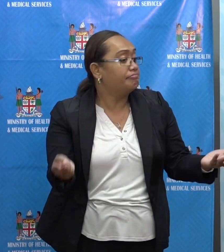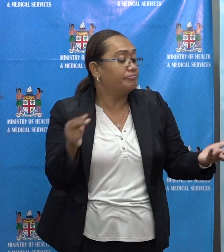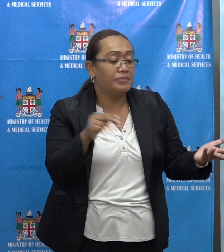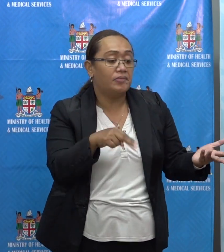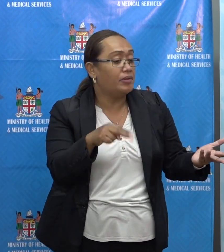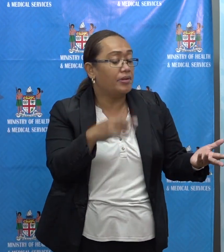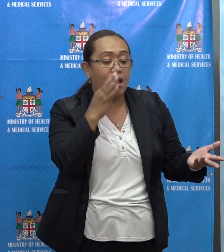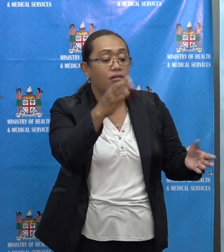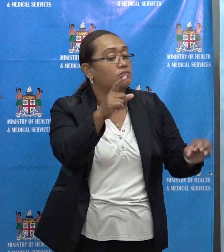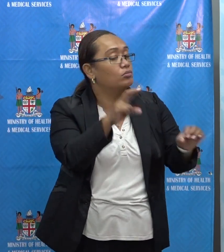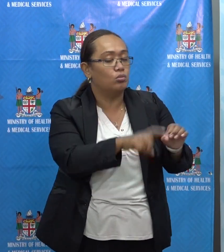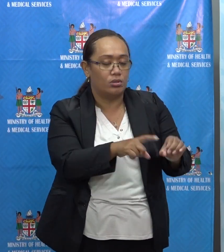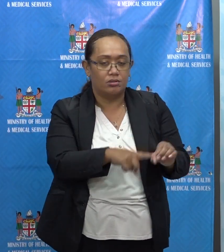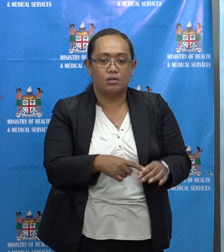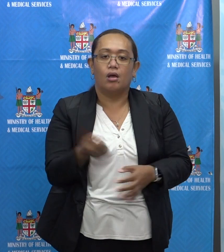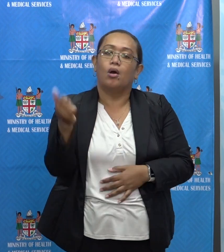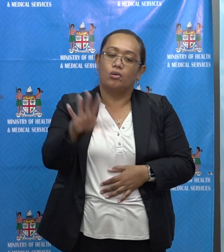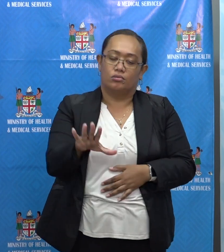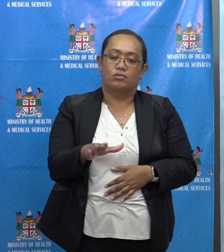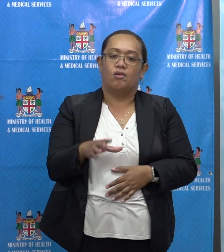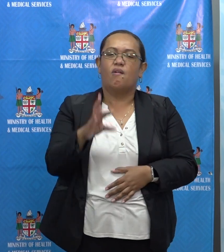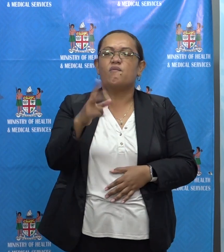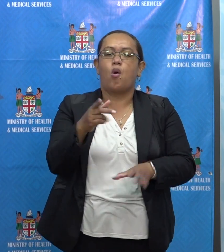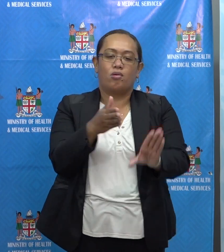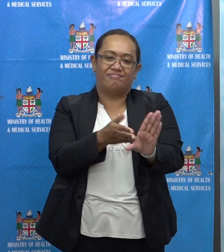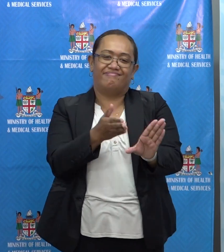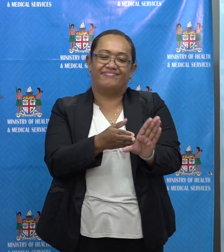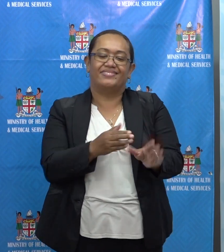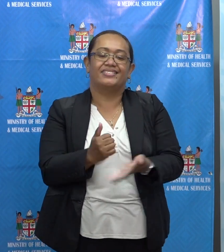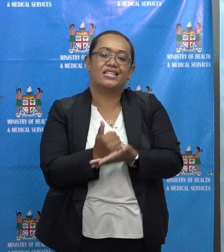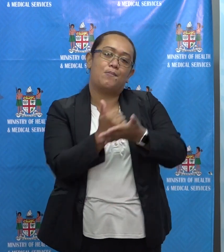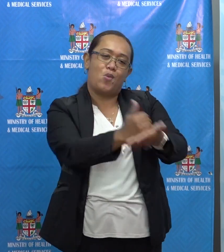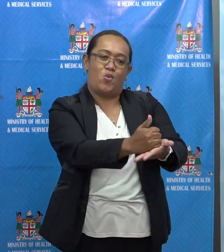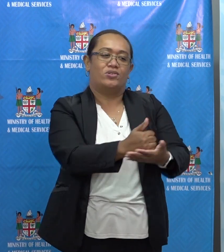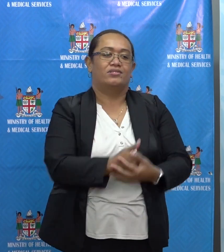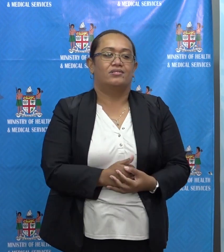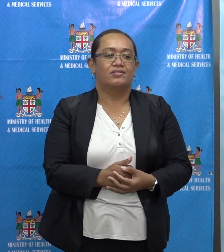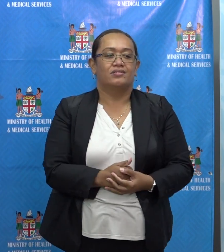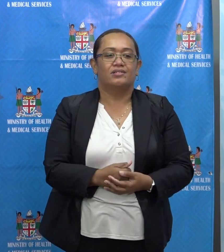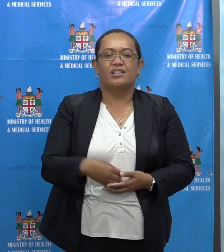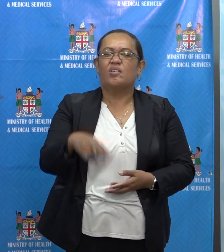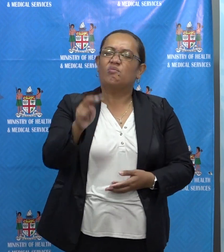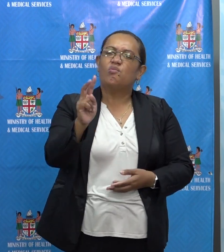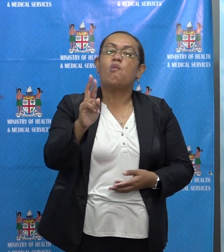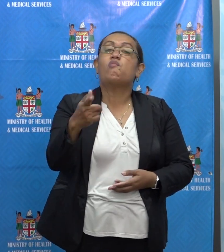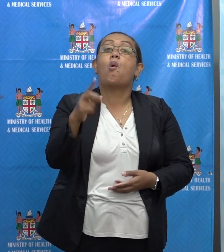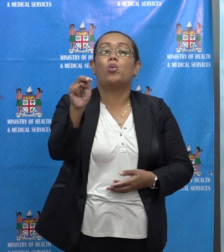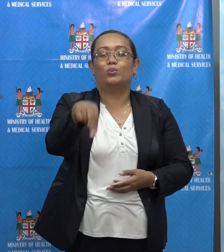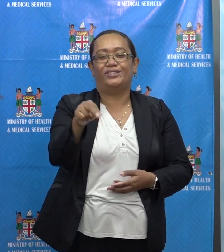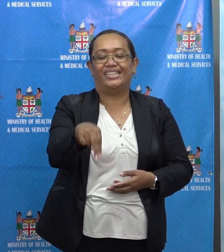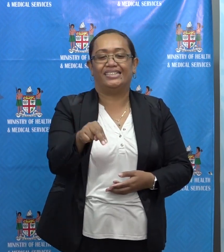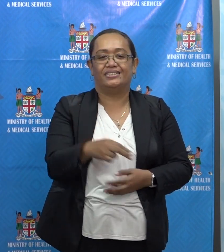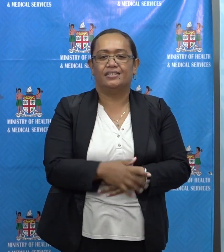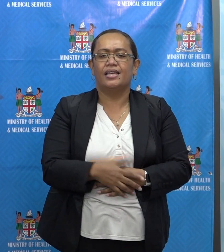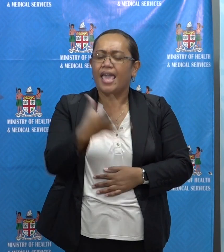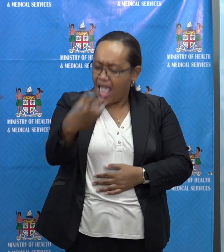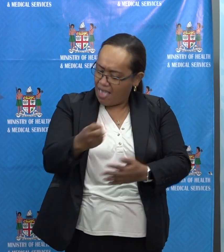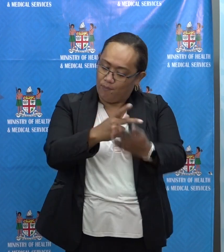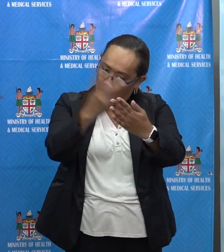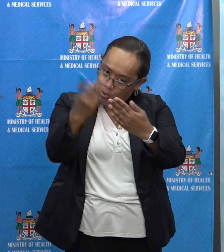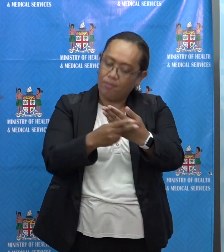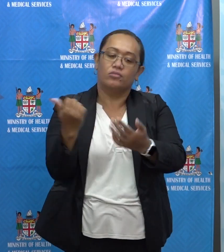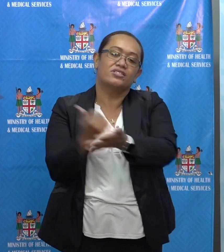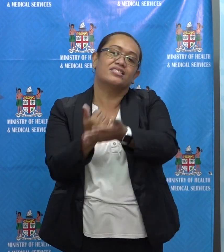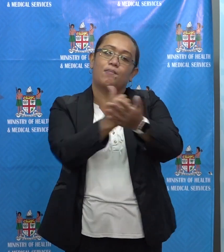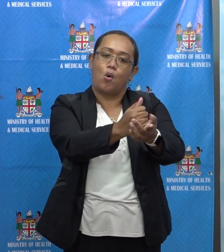who require psychosocial support, and they also. So we have a program running